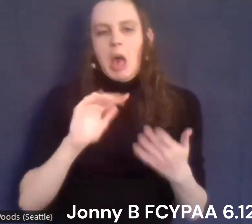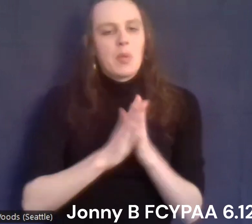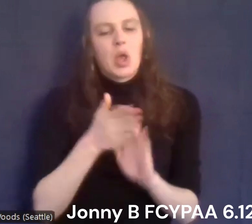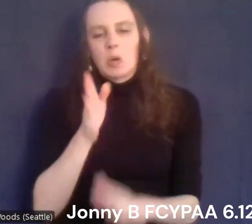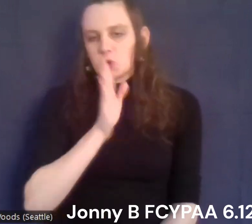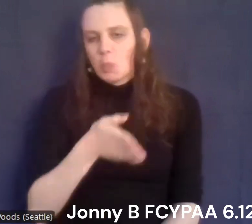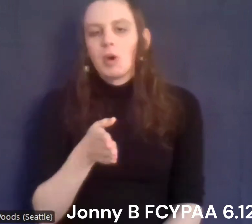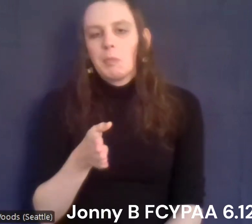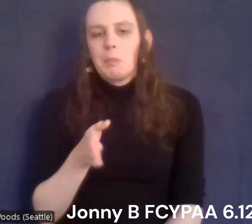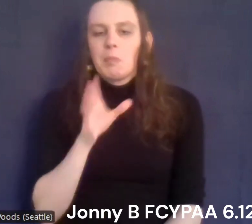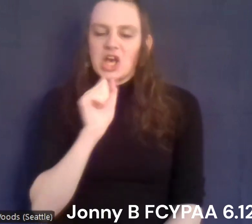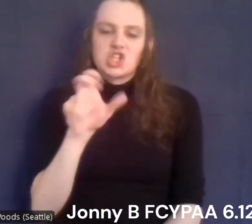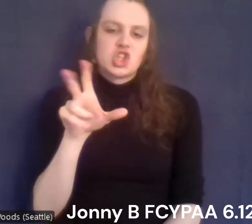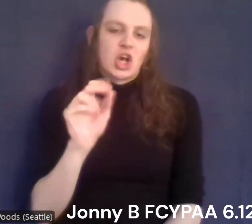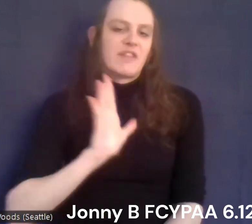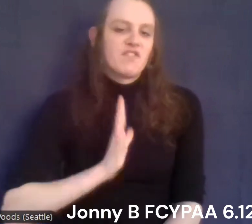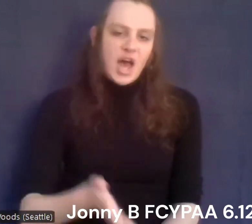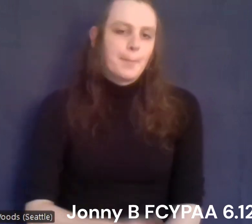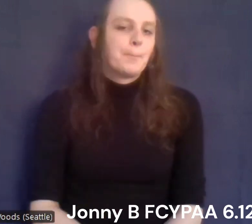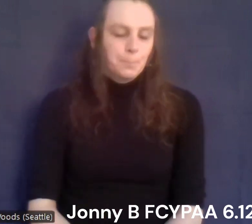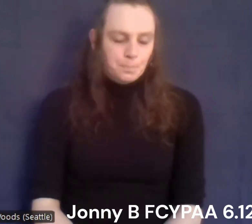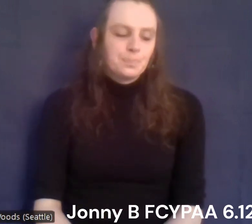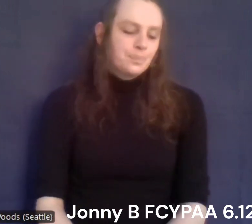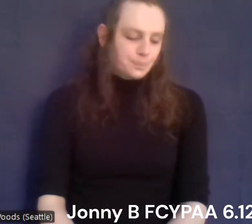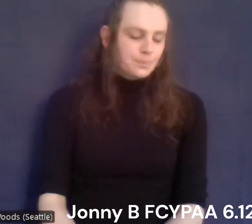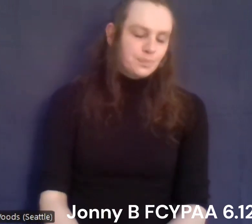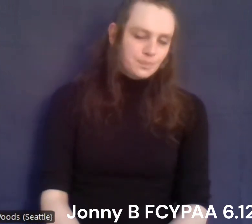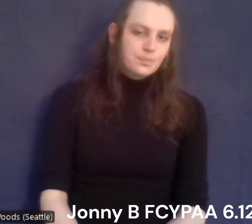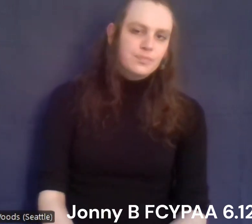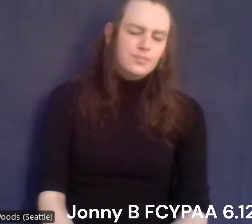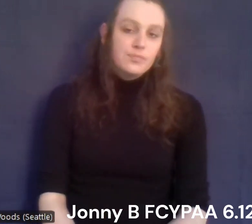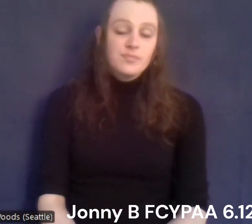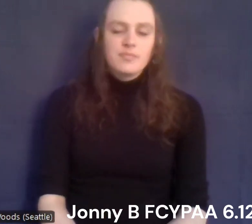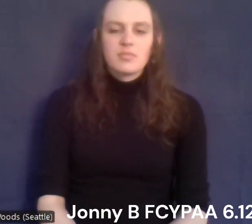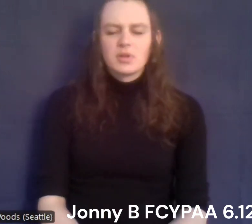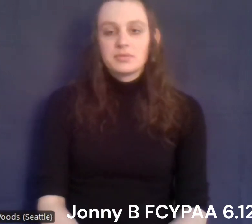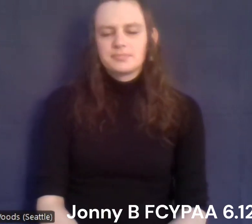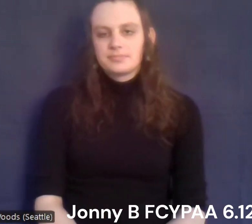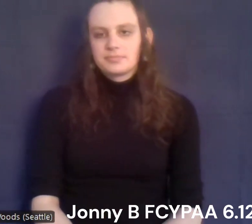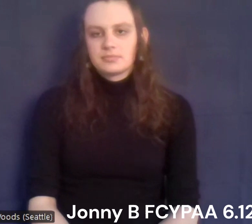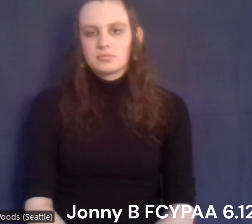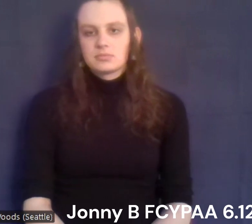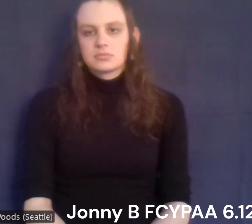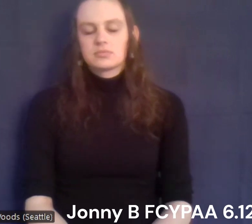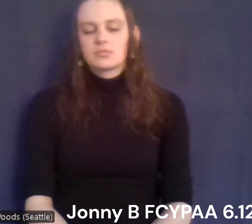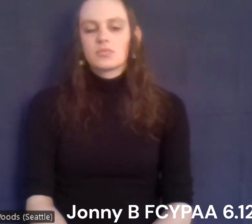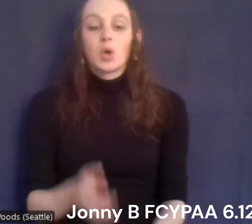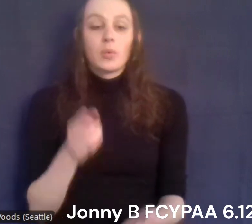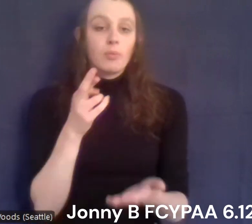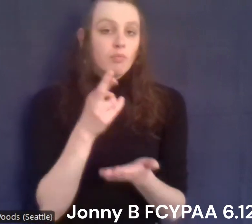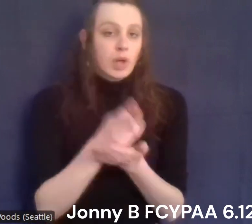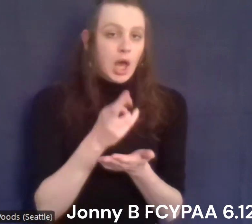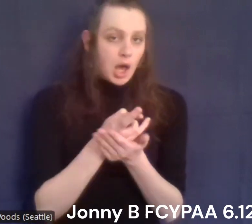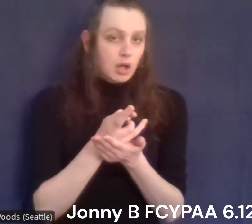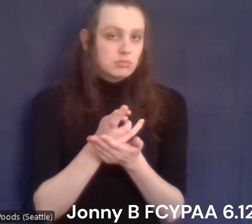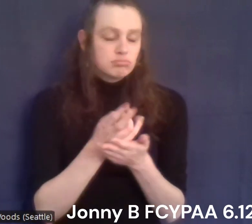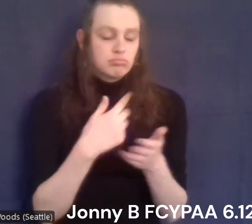was 30 years old was when I was going to revisit it. I ended up getting out of the rehab,